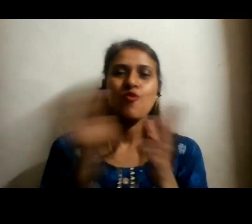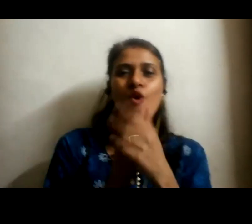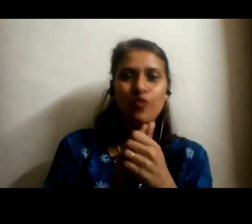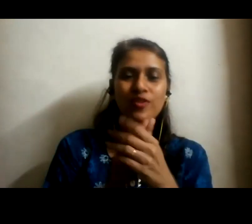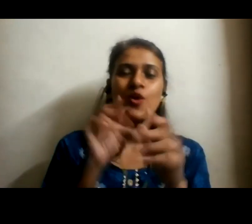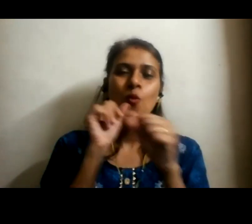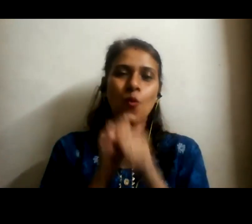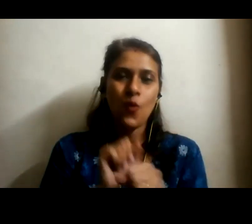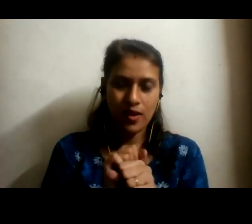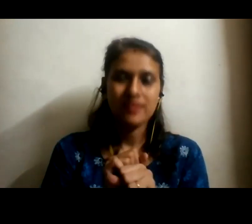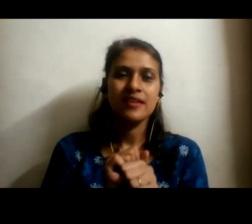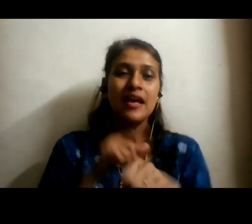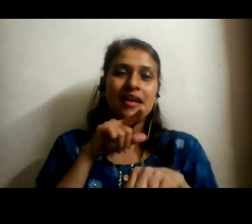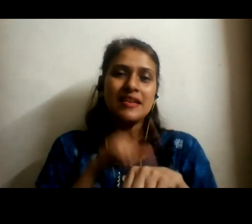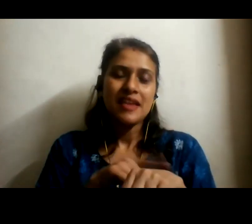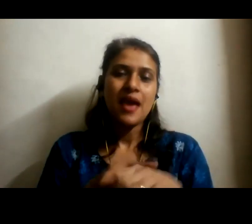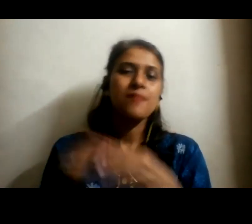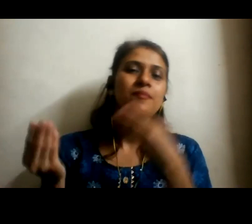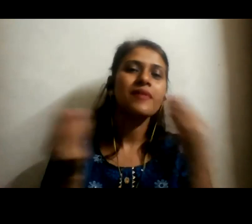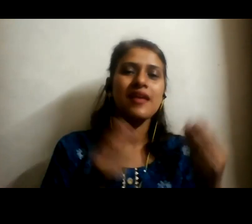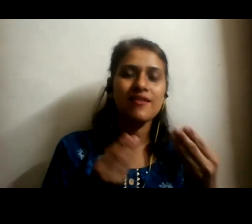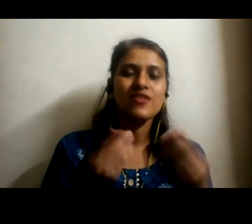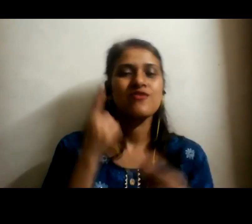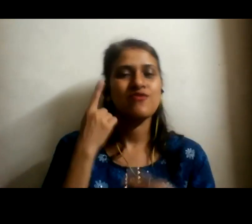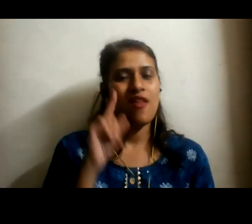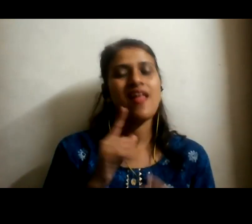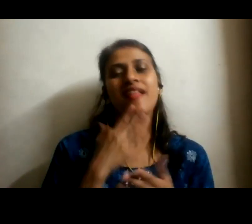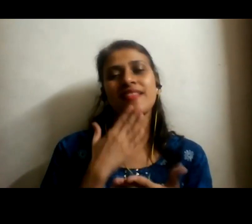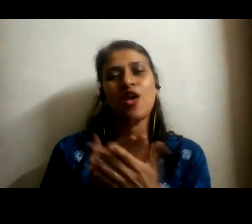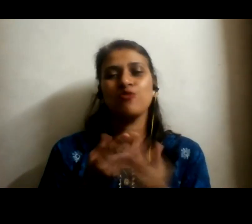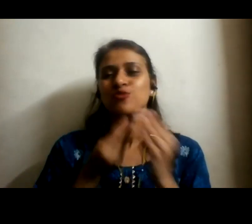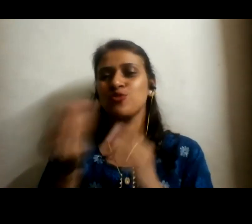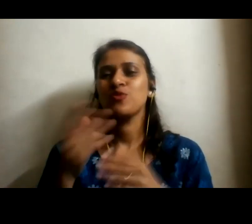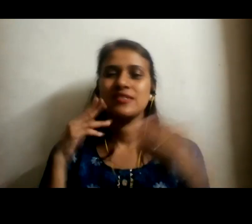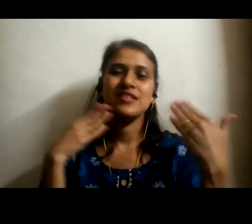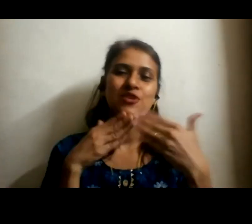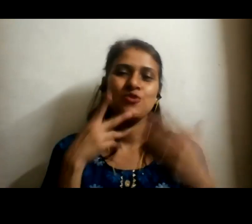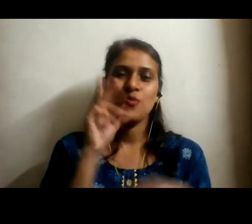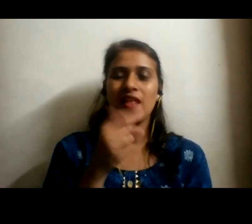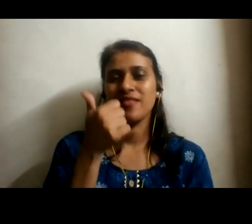who took their time to spend this evening with us. Hoping to see you all soon. Thank you and good night.